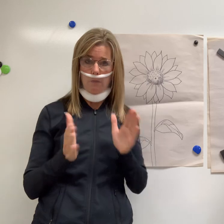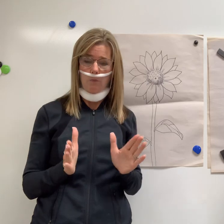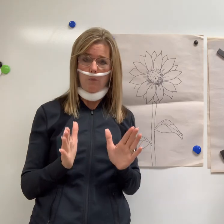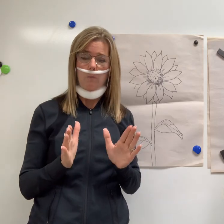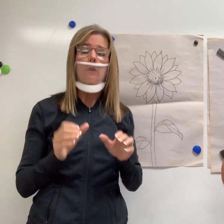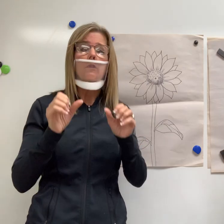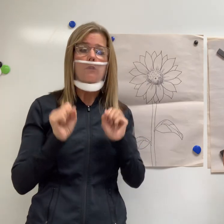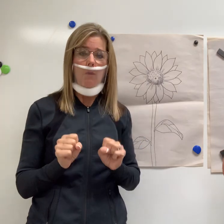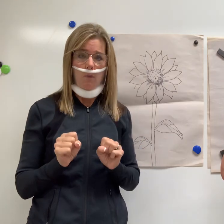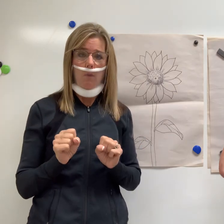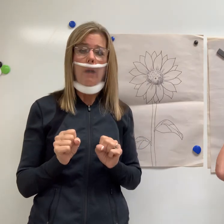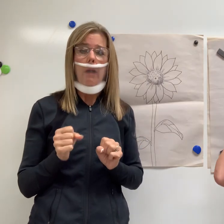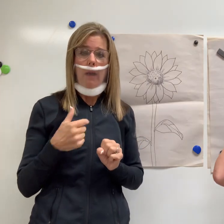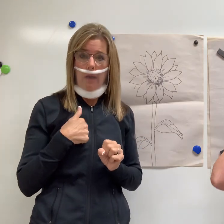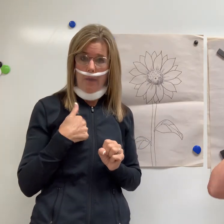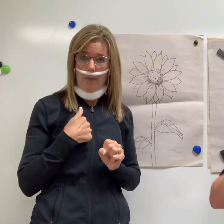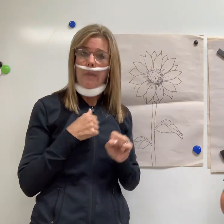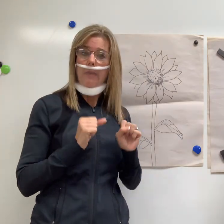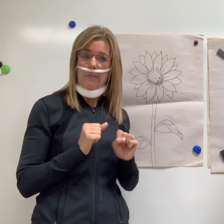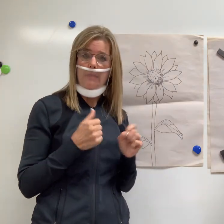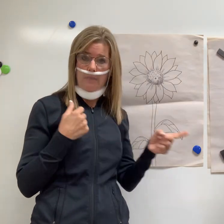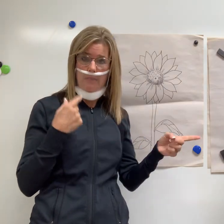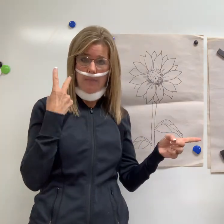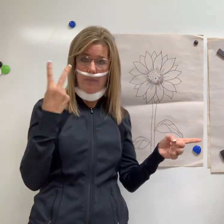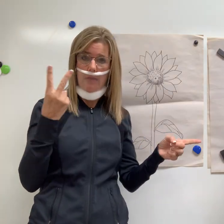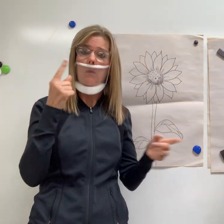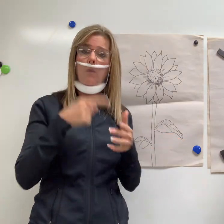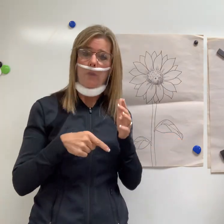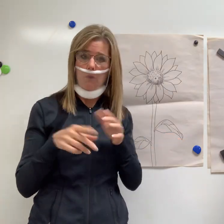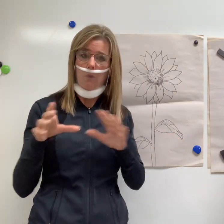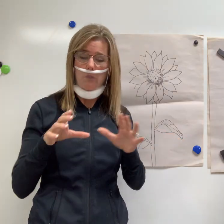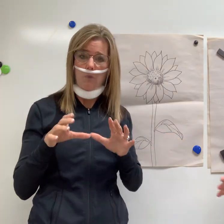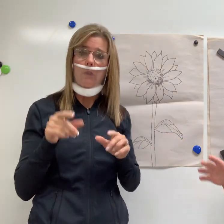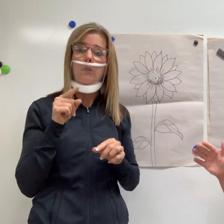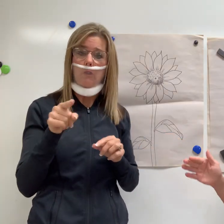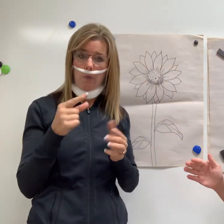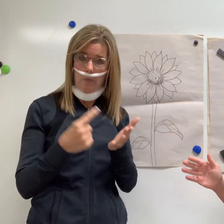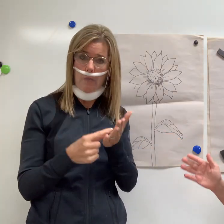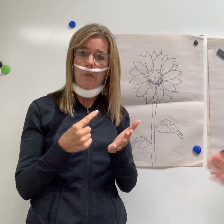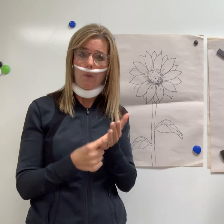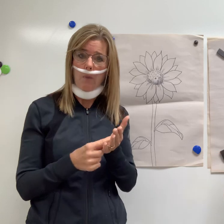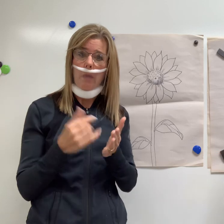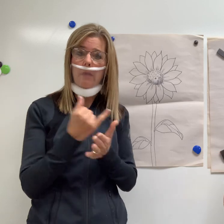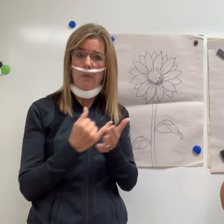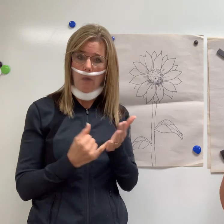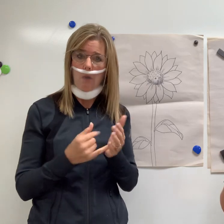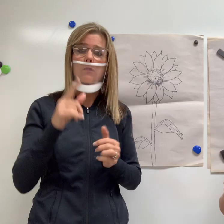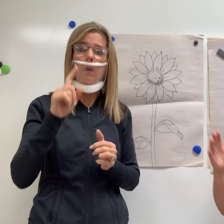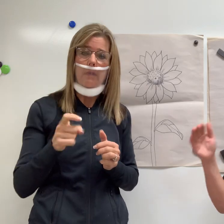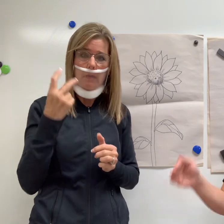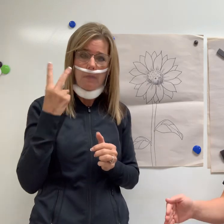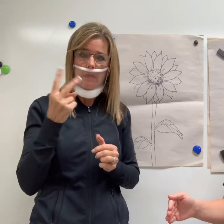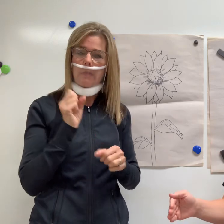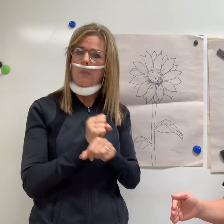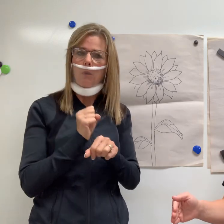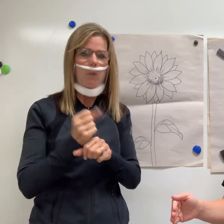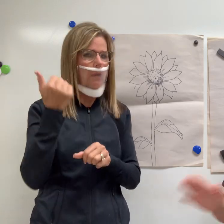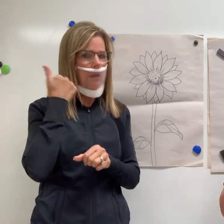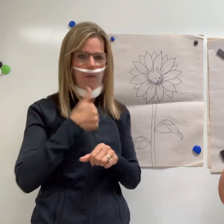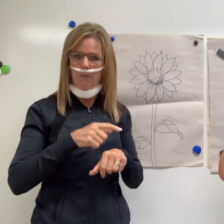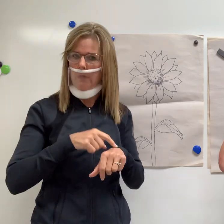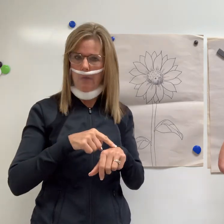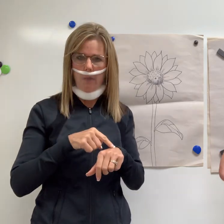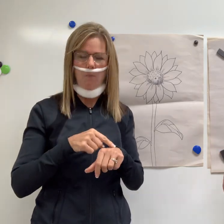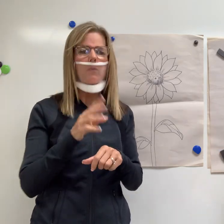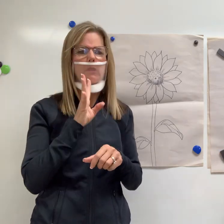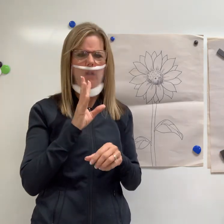doing. Guys, you're gonna get a grade in art for this 9 weeks, and so I really need to see your work every single time. Okay,